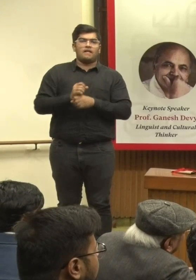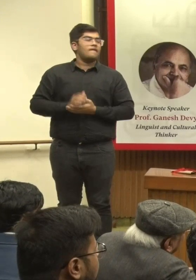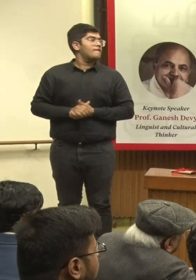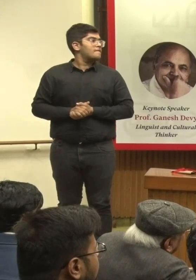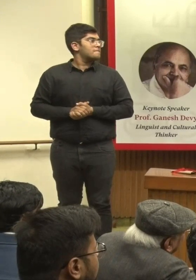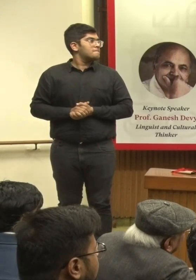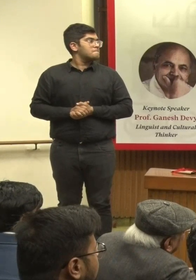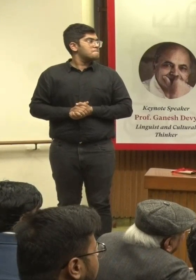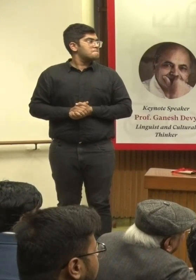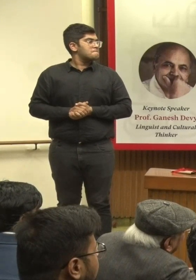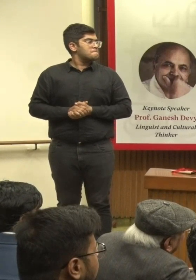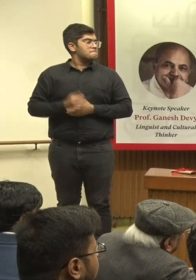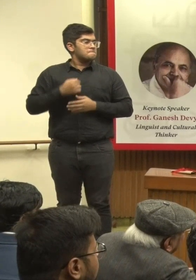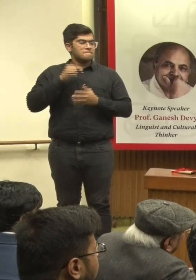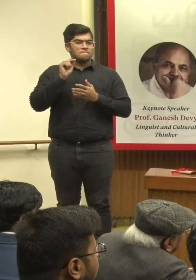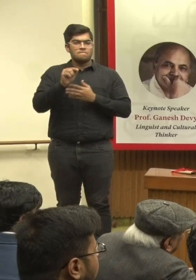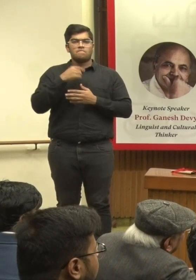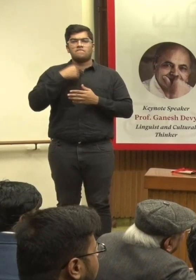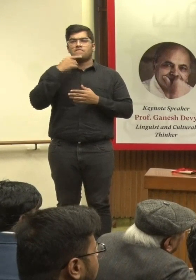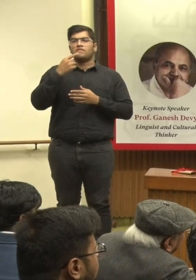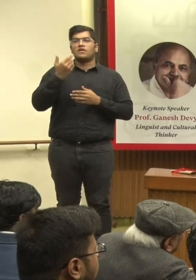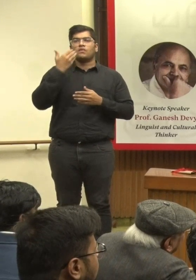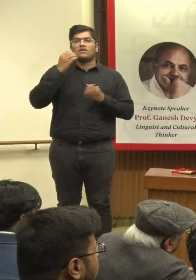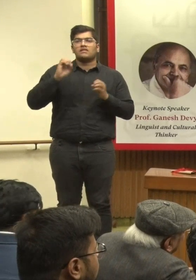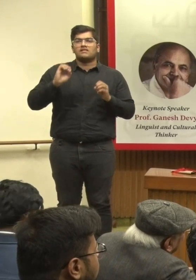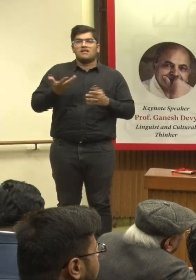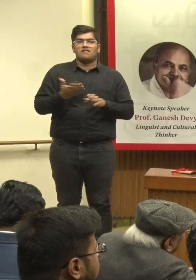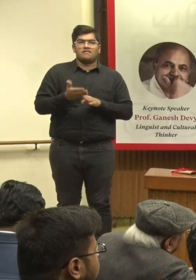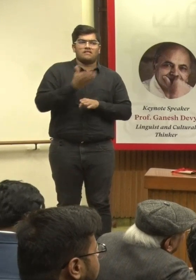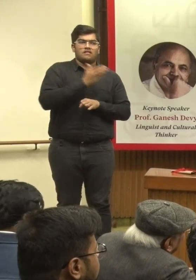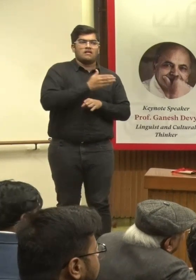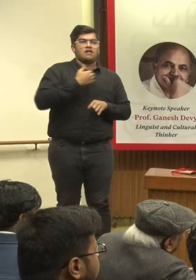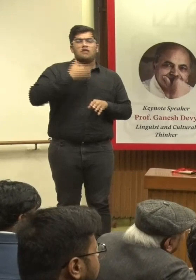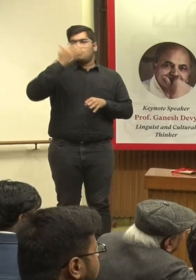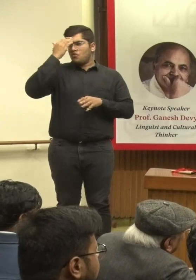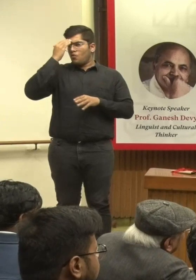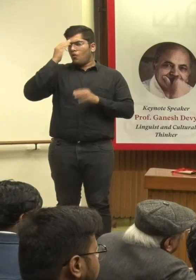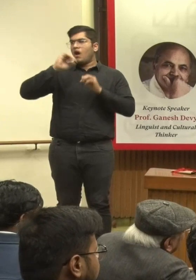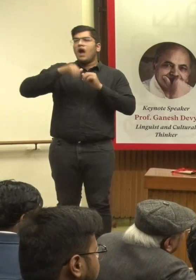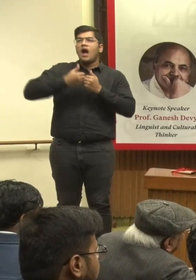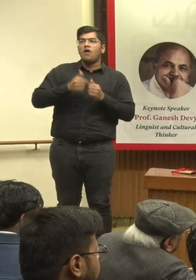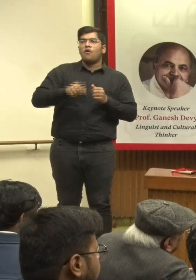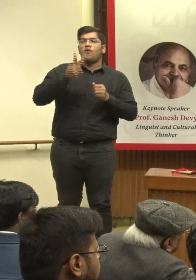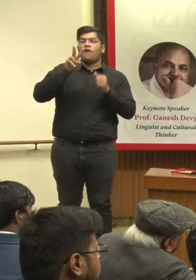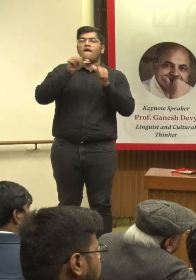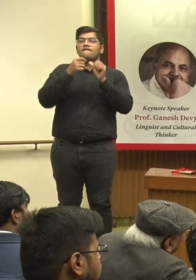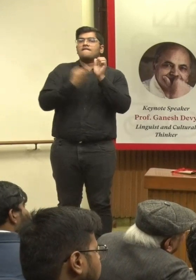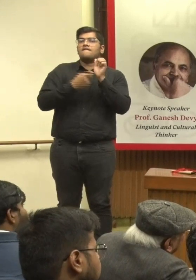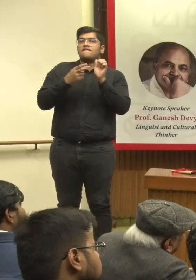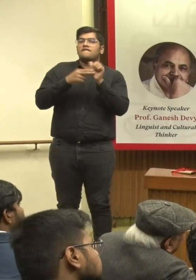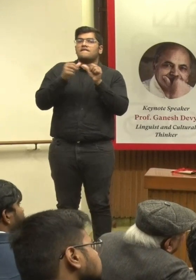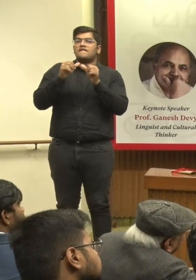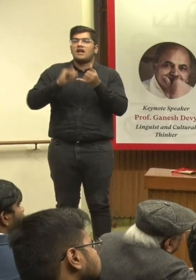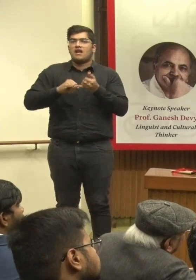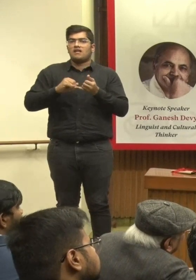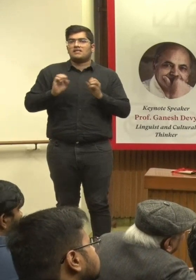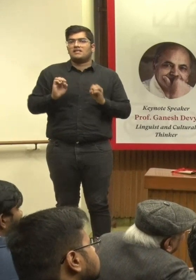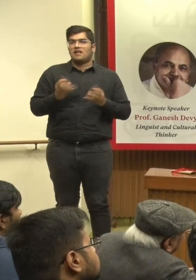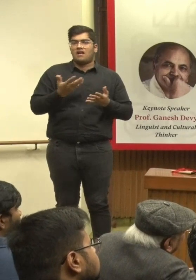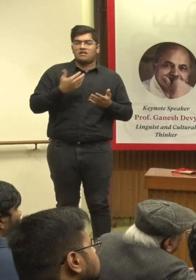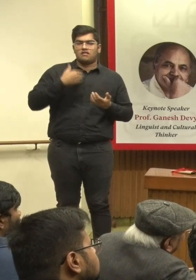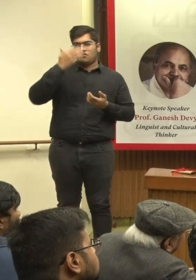I mentioned at the beginning of this speech that we know how Varnas came up, we know how Jatis came